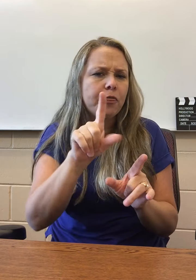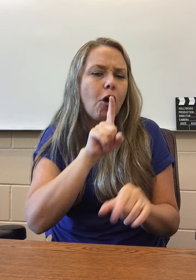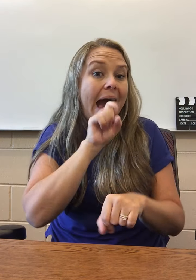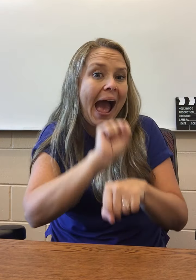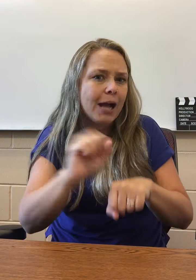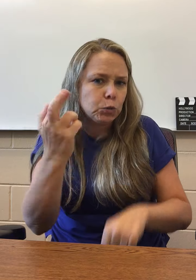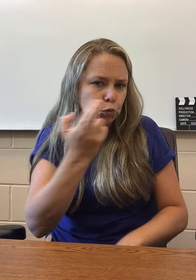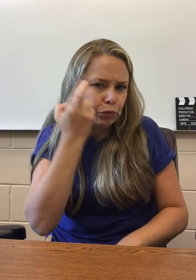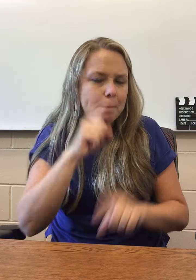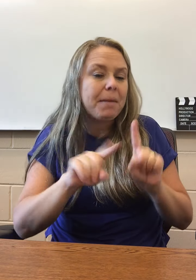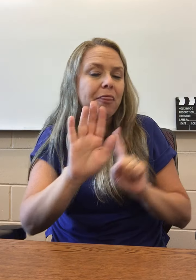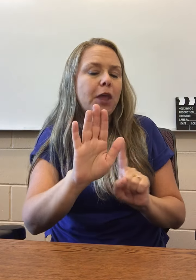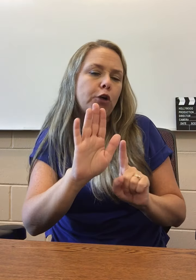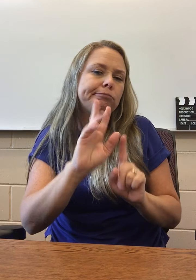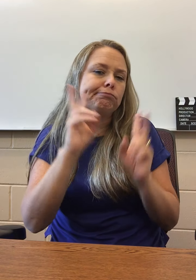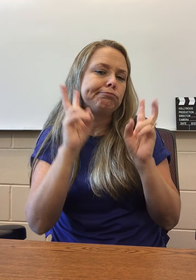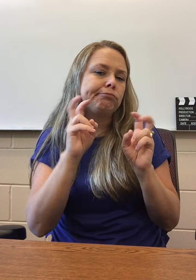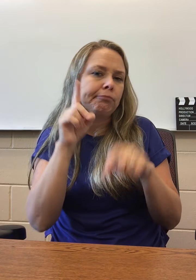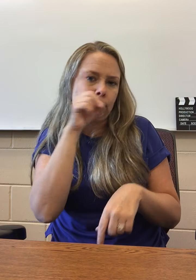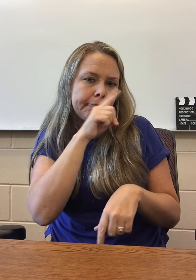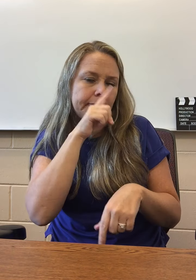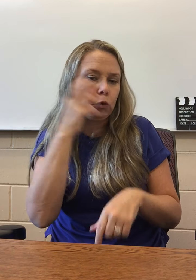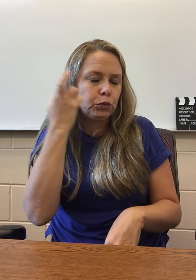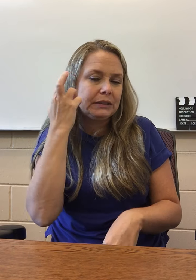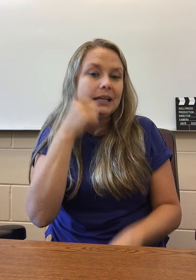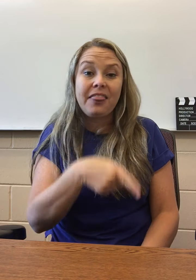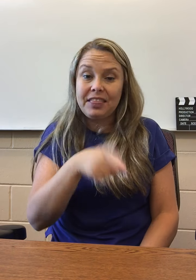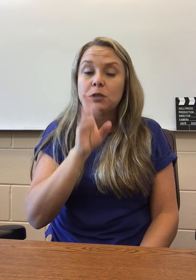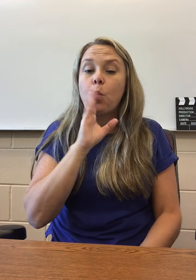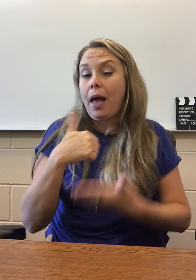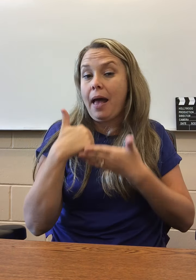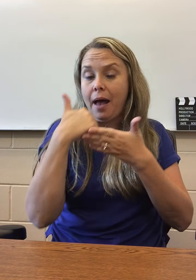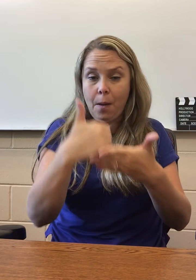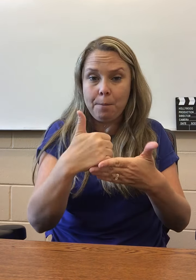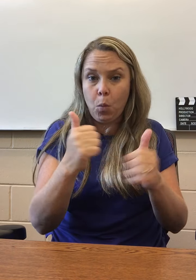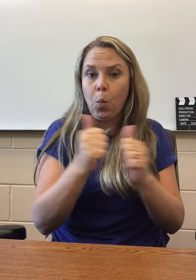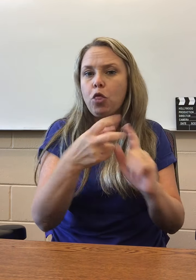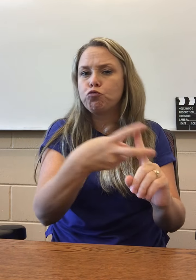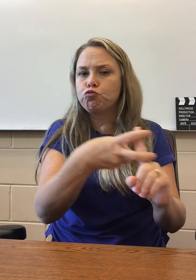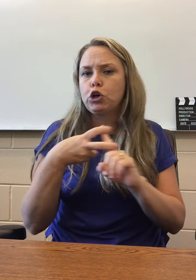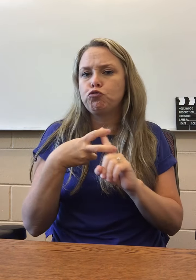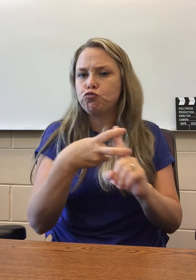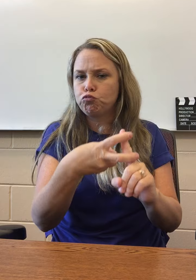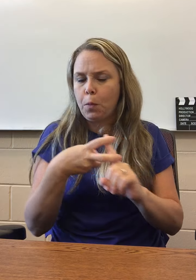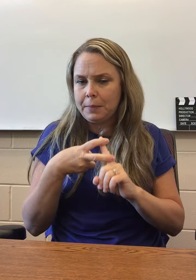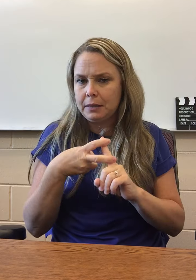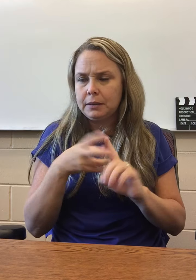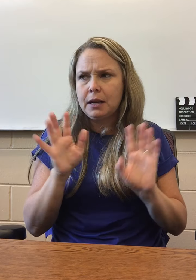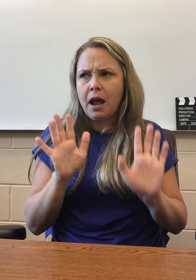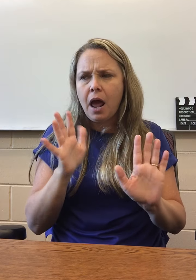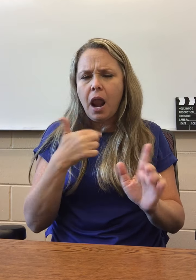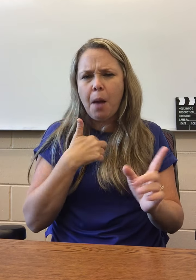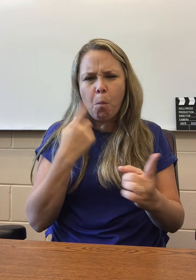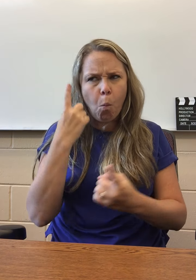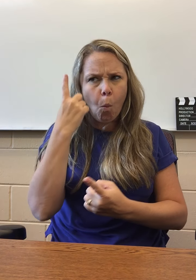right but their stated reason is that this would help with recruitment um and i'm wondering i i can see